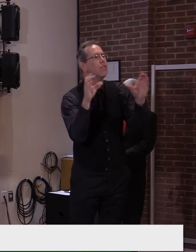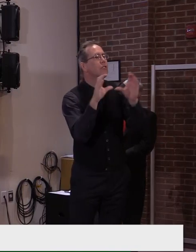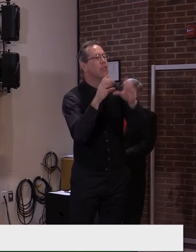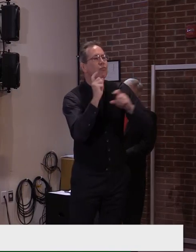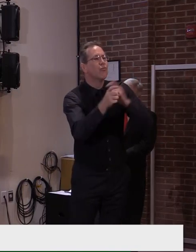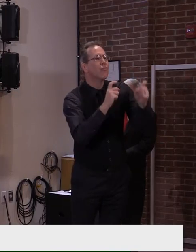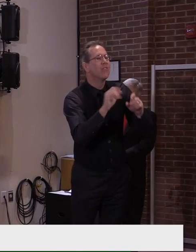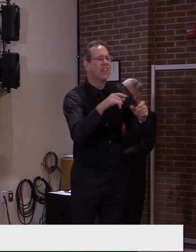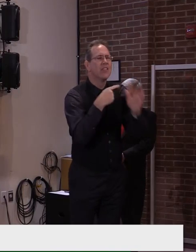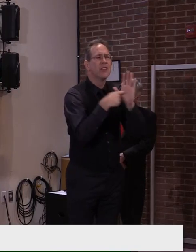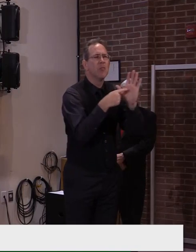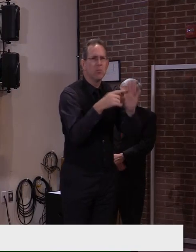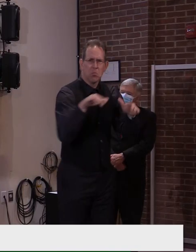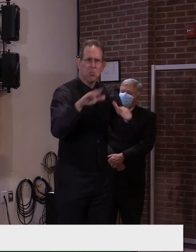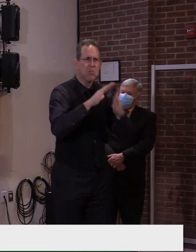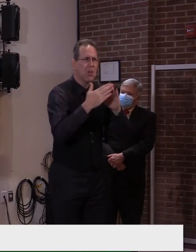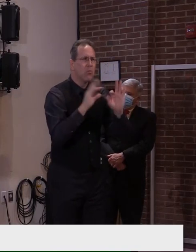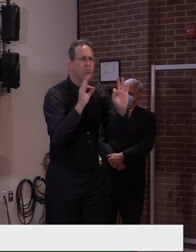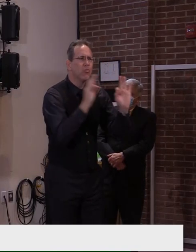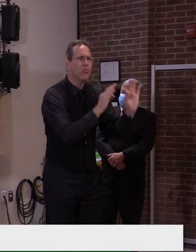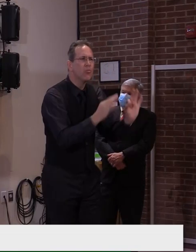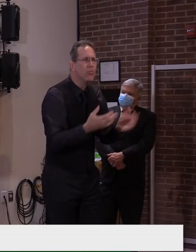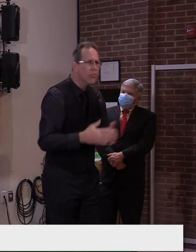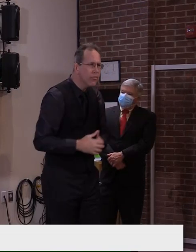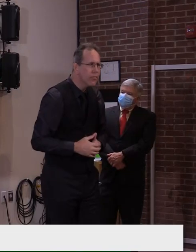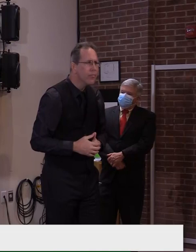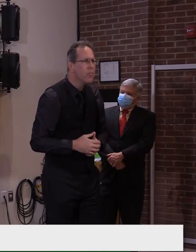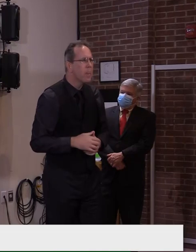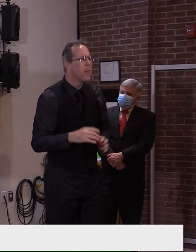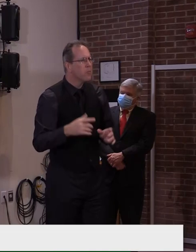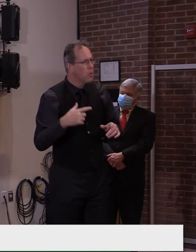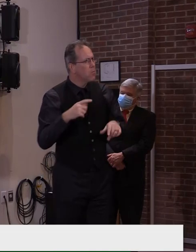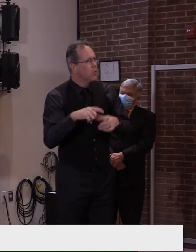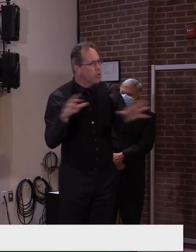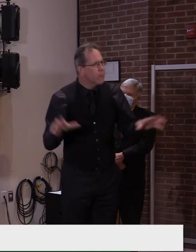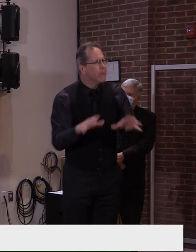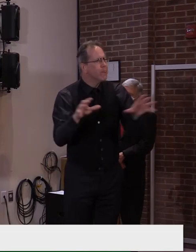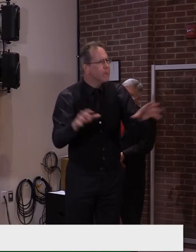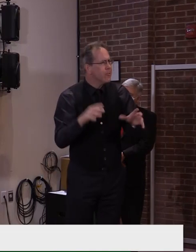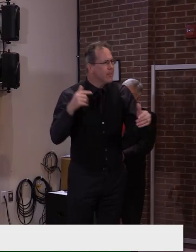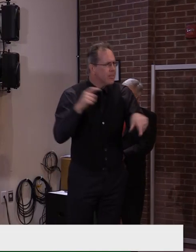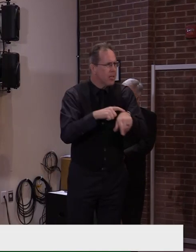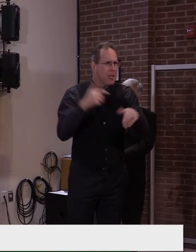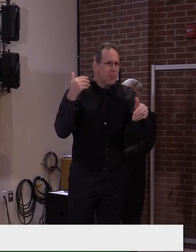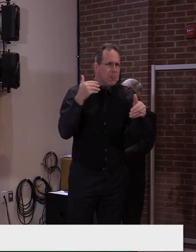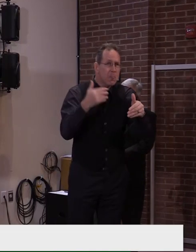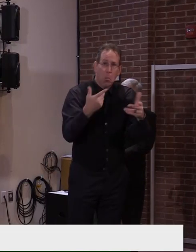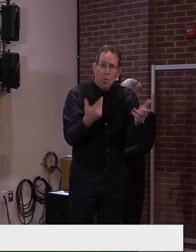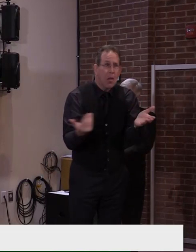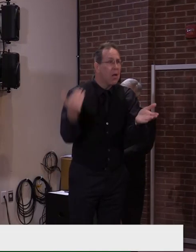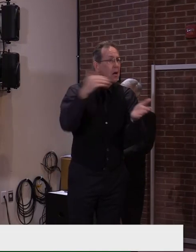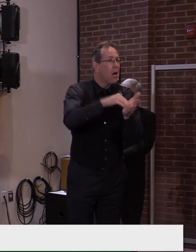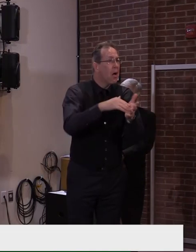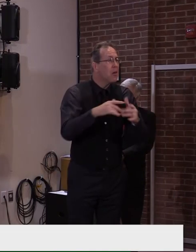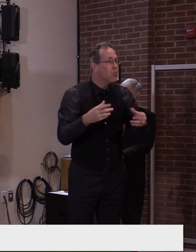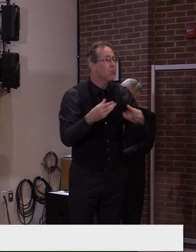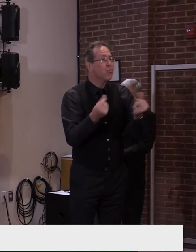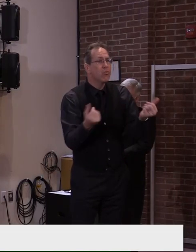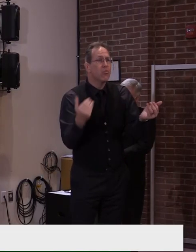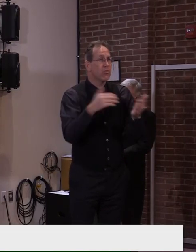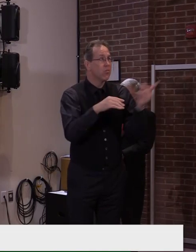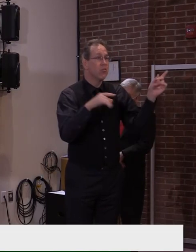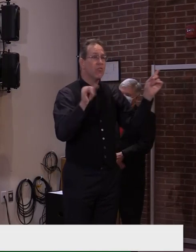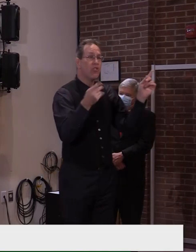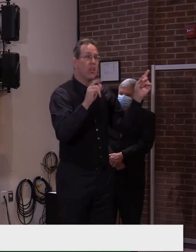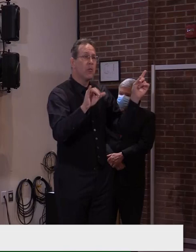the stage where if you want to do it, a business decides to do it, that's great. But we,